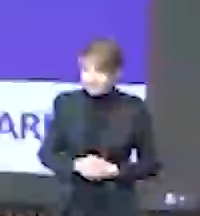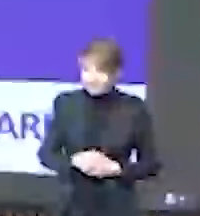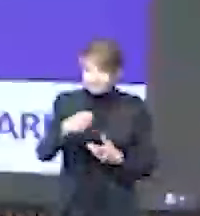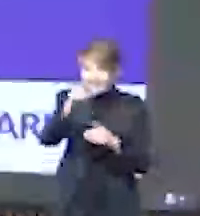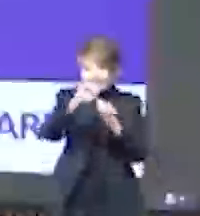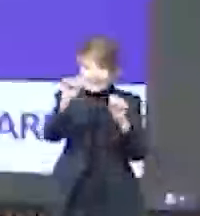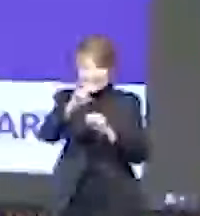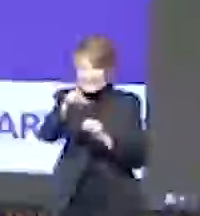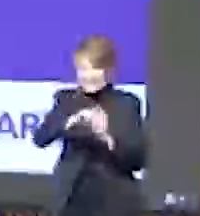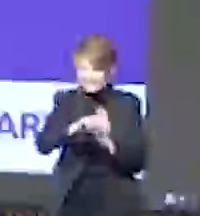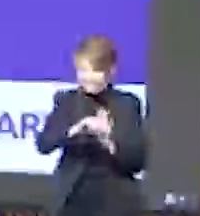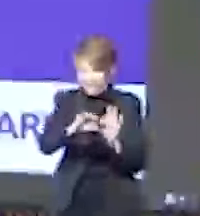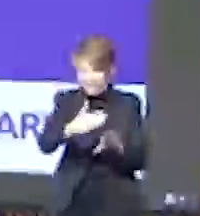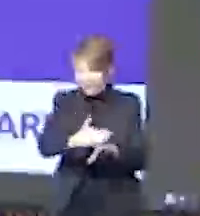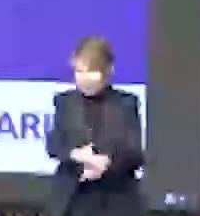worked.